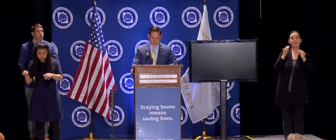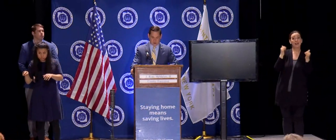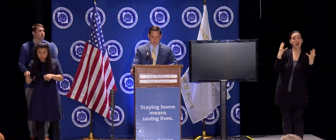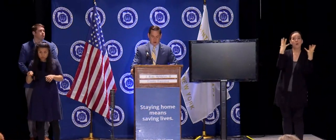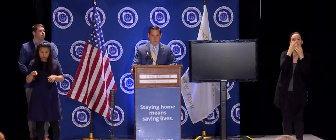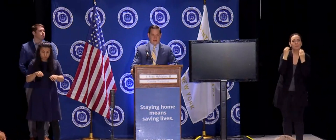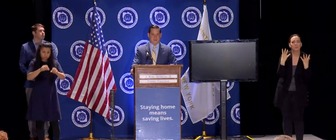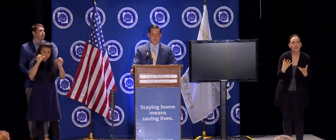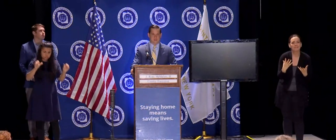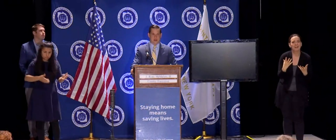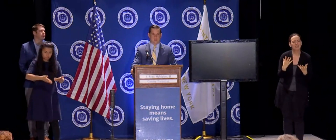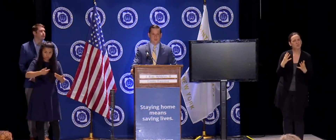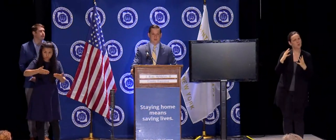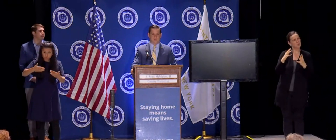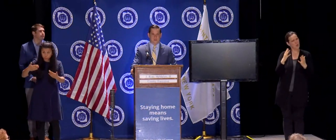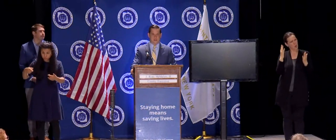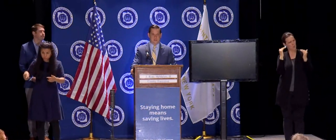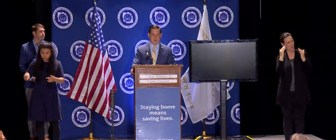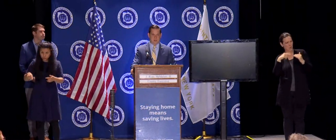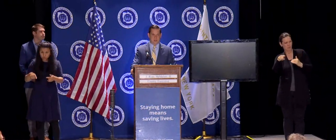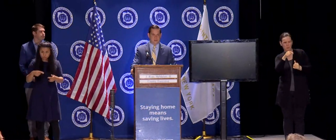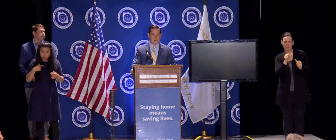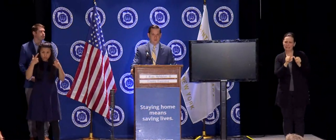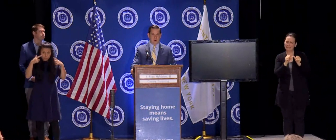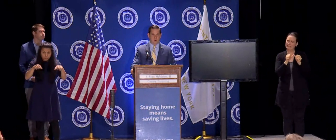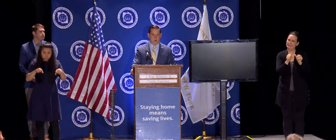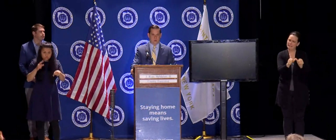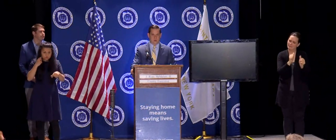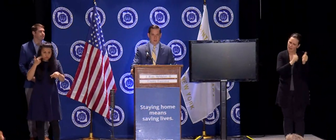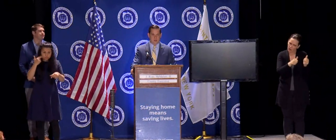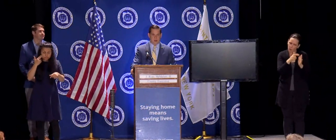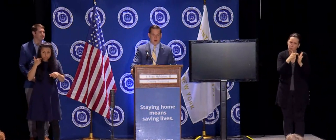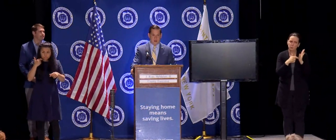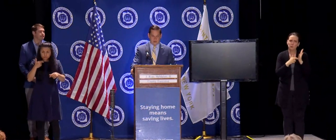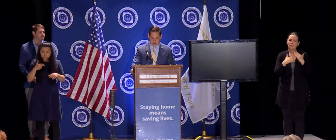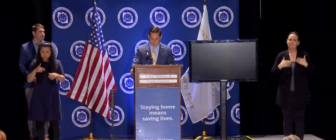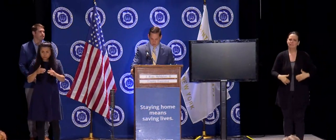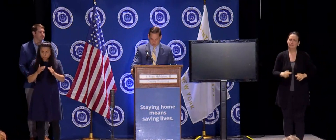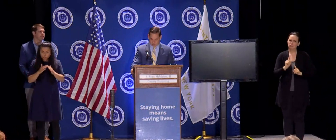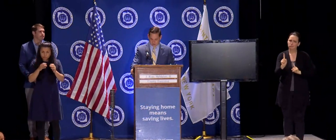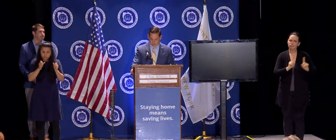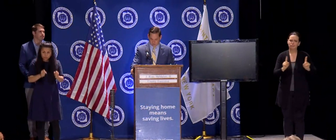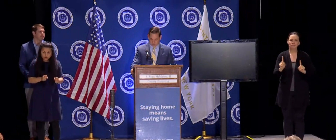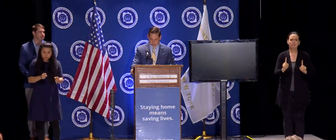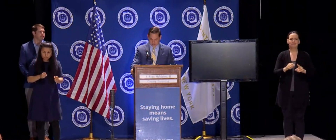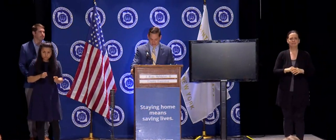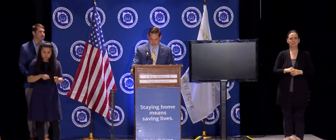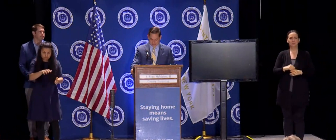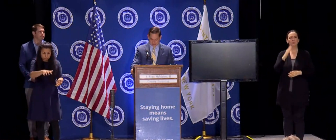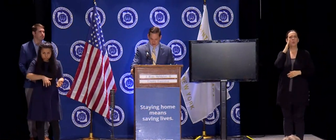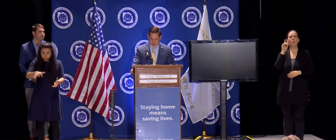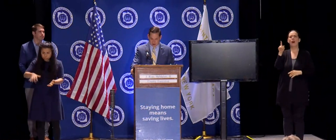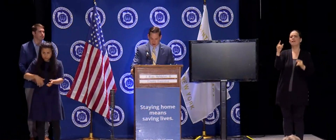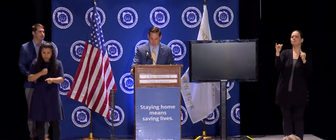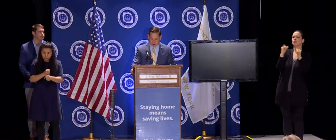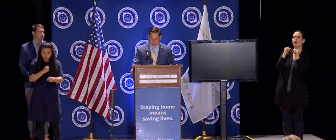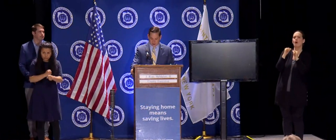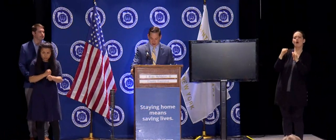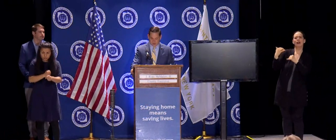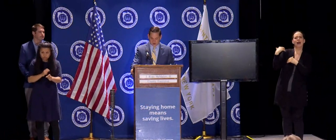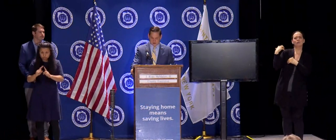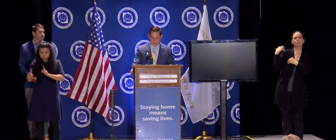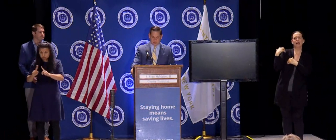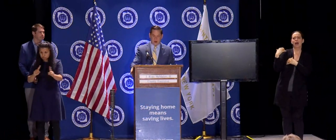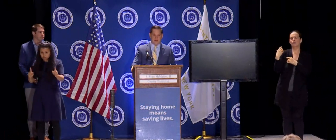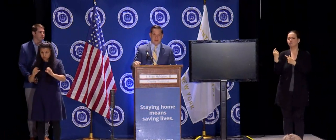took our task as a county seriously on Saturday, a day of yard work. That way we could still physically distance. But